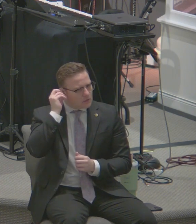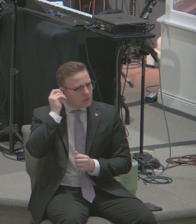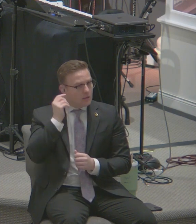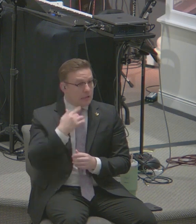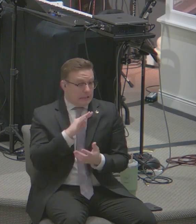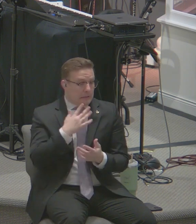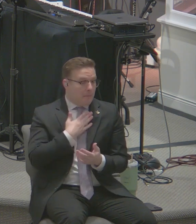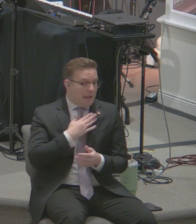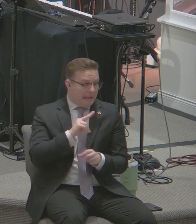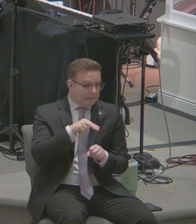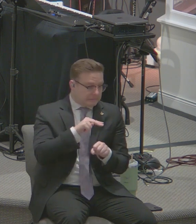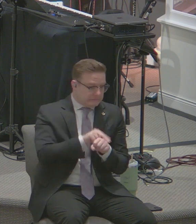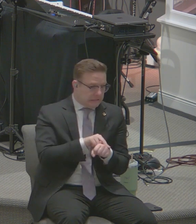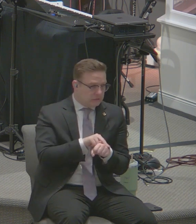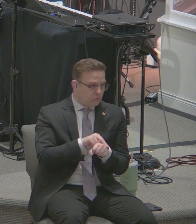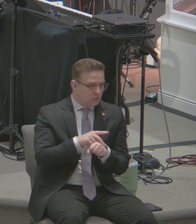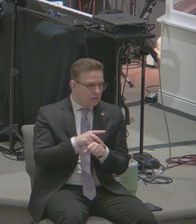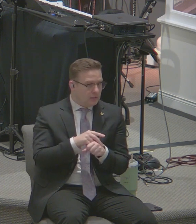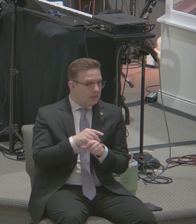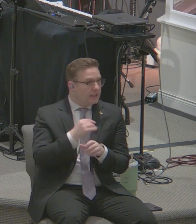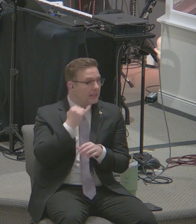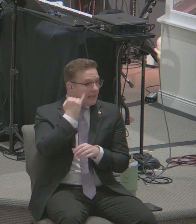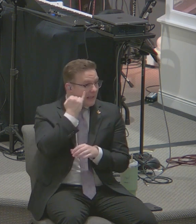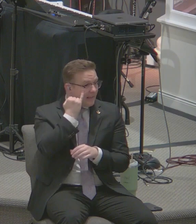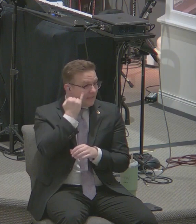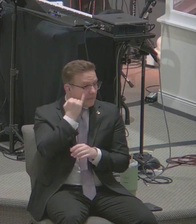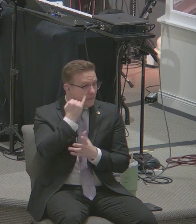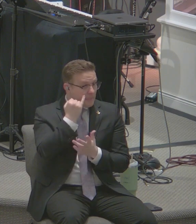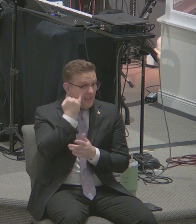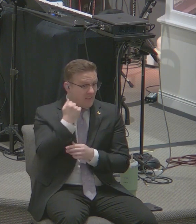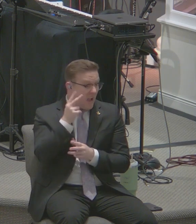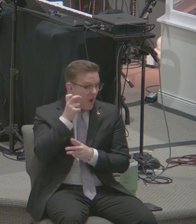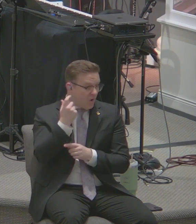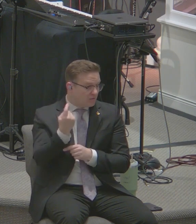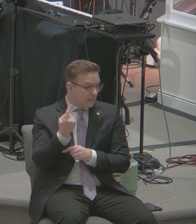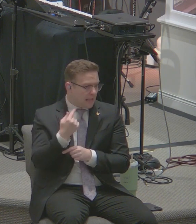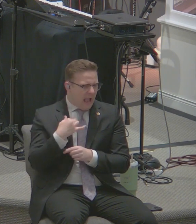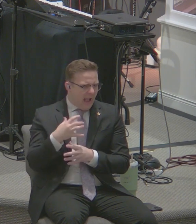I naturally take it as an attack on me.